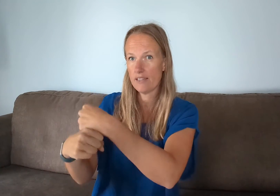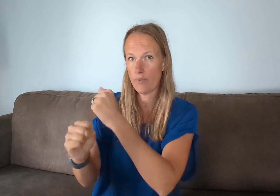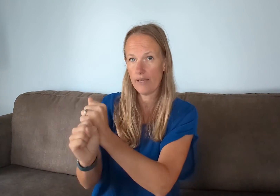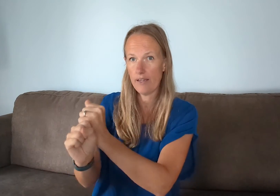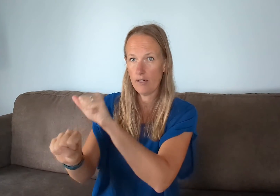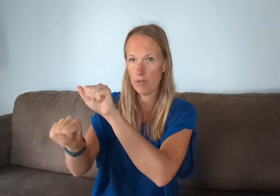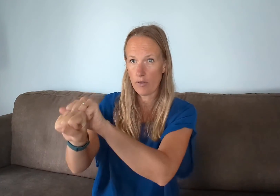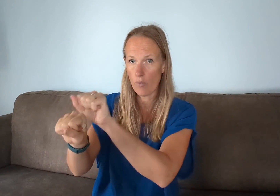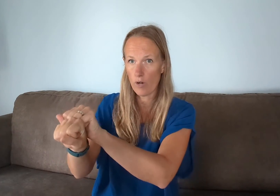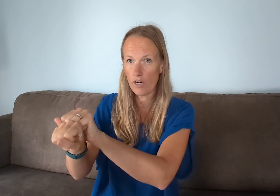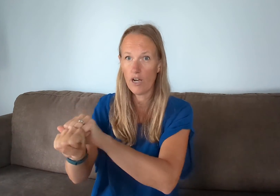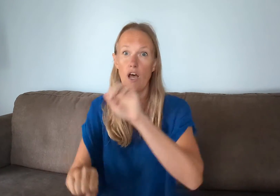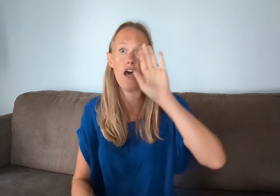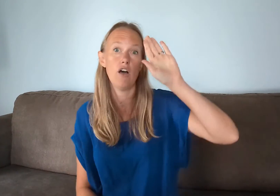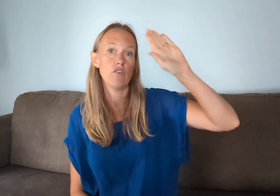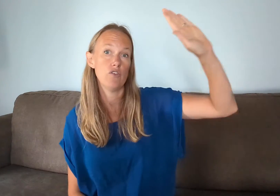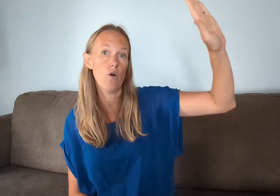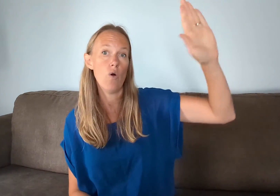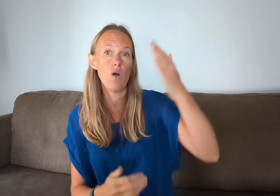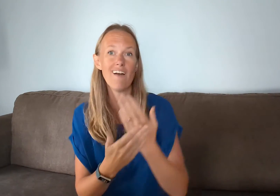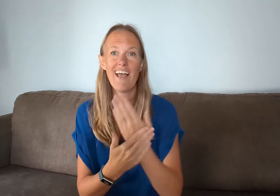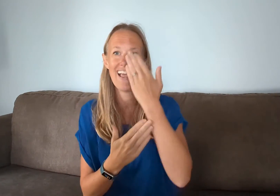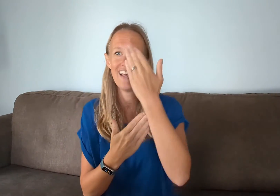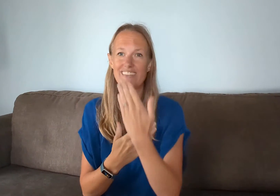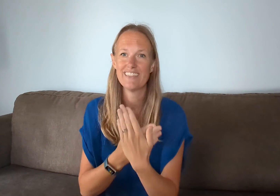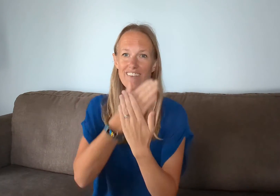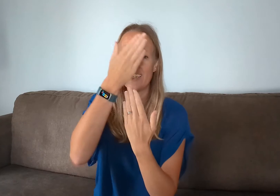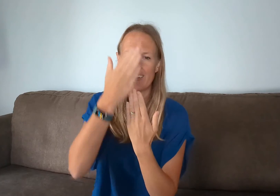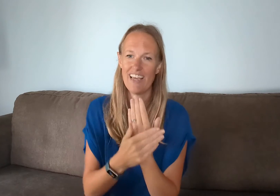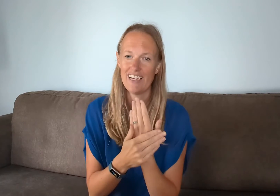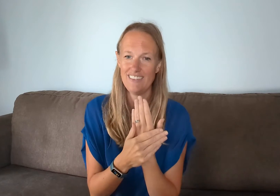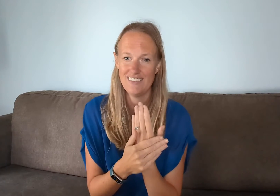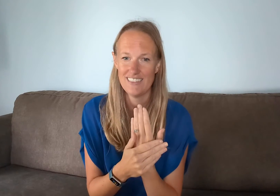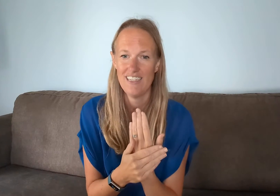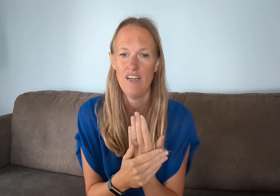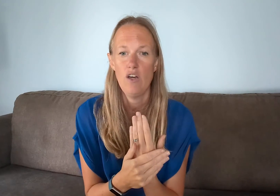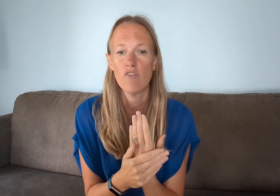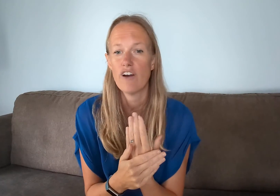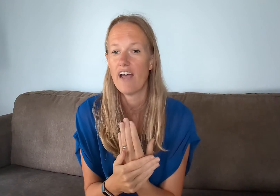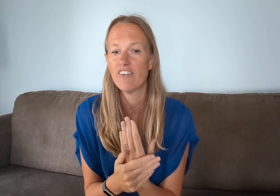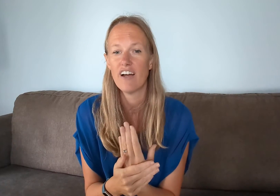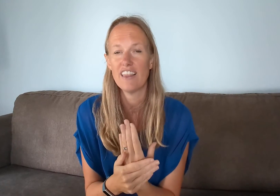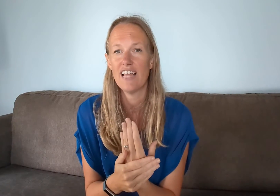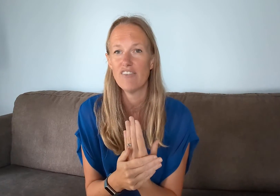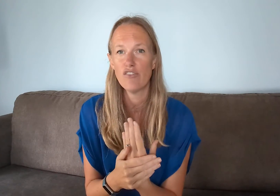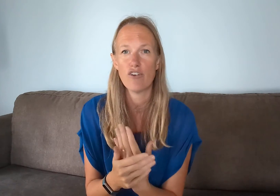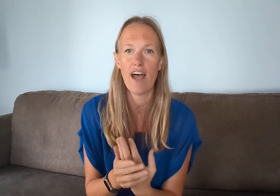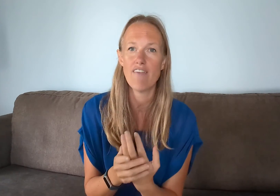well here, but the work of your hands. Outline your hands. Forever I love you, forever